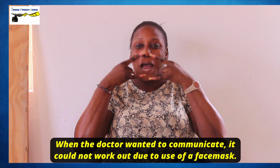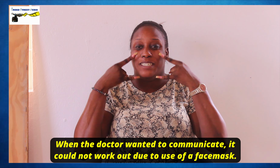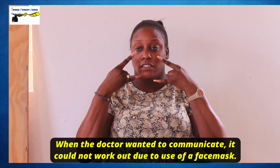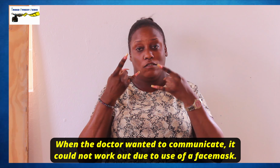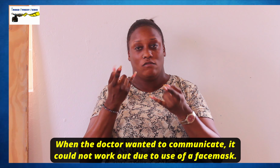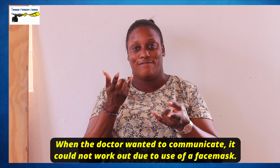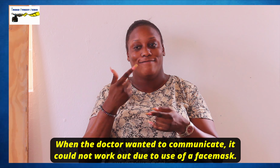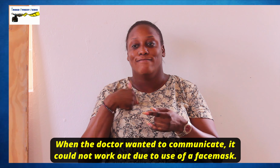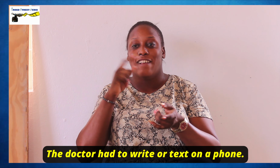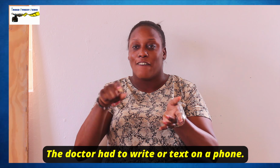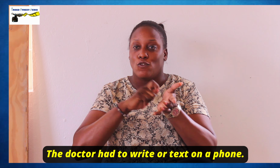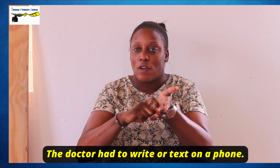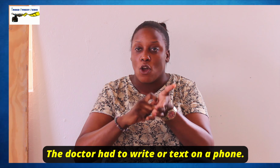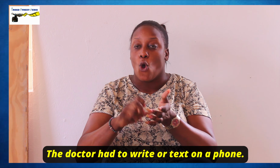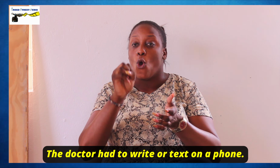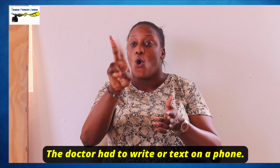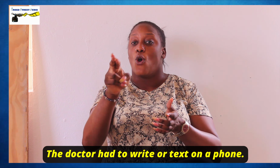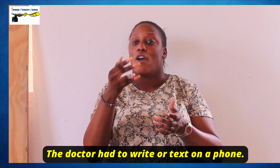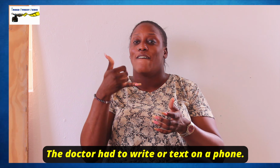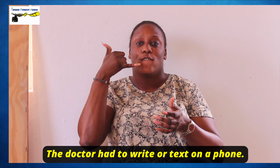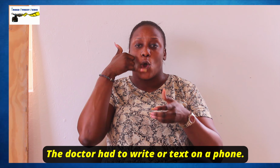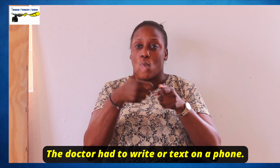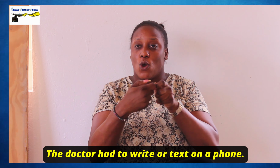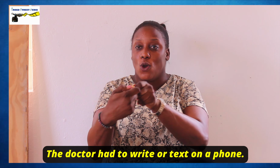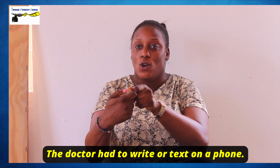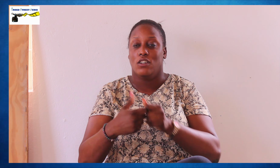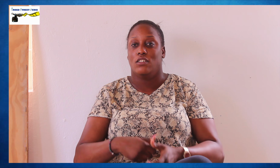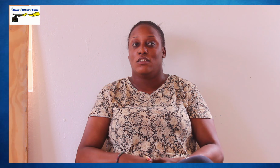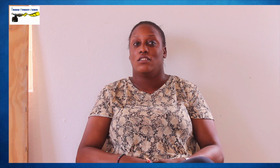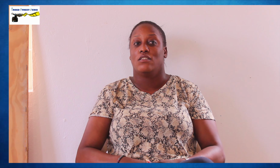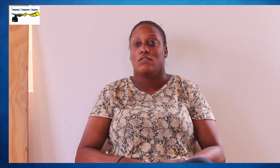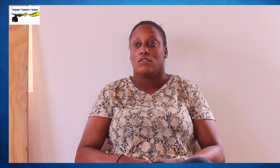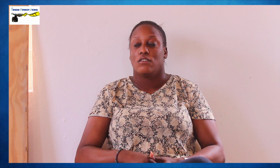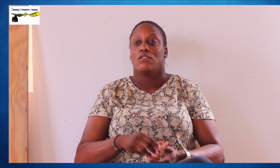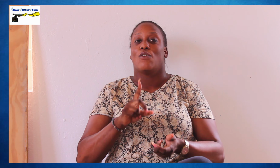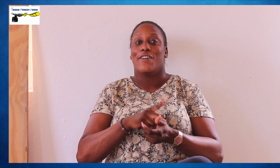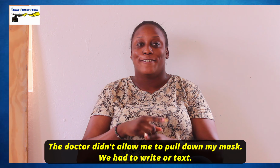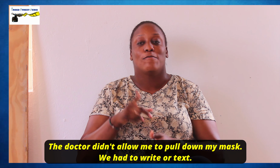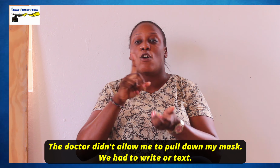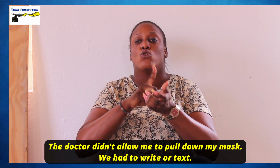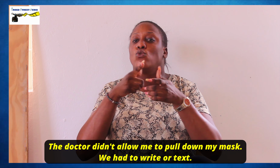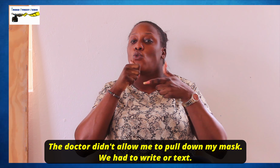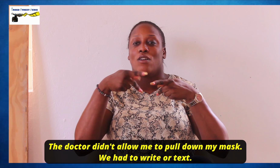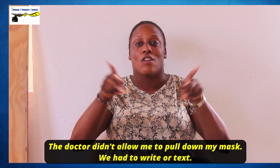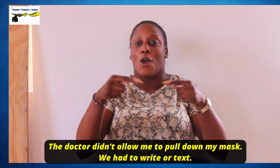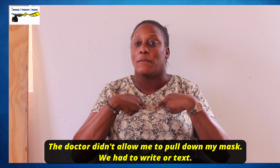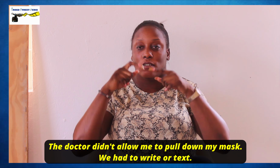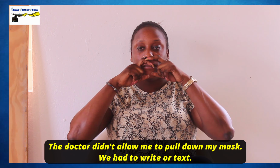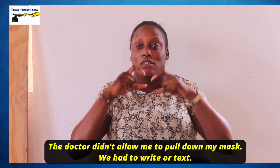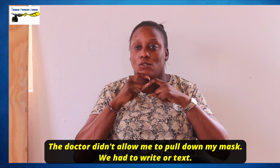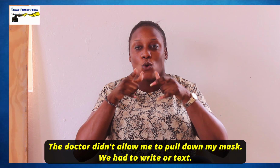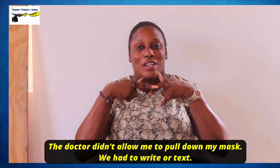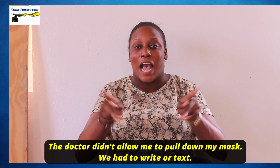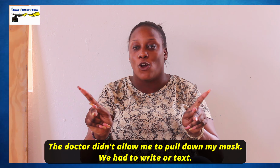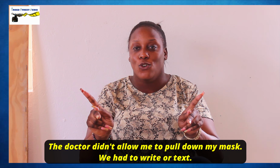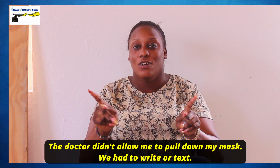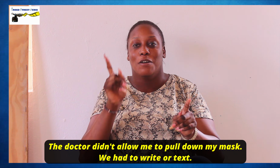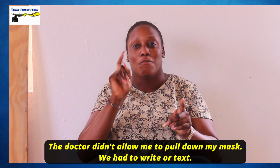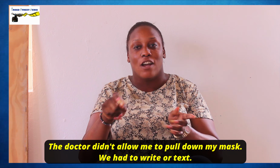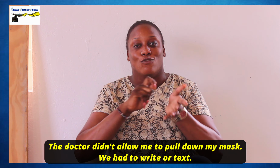of a face mask. The doctor had to write or text on a phone. The doctor didn't allow me to pull down my mask. We had